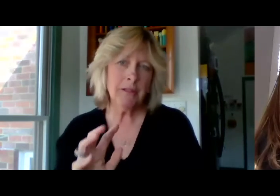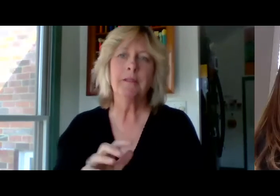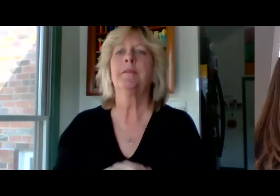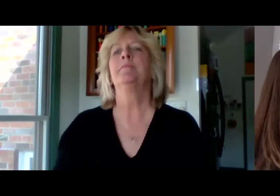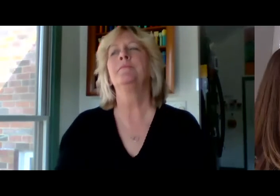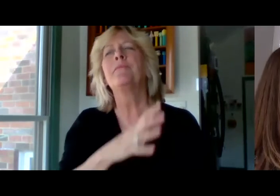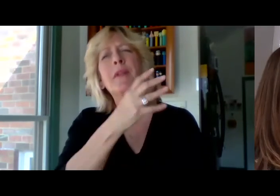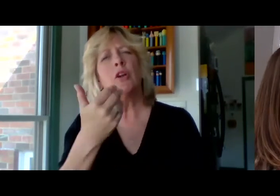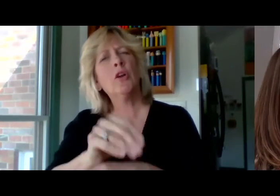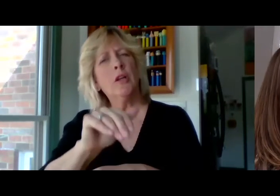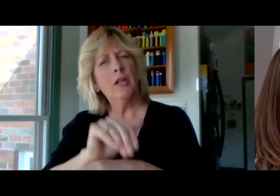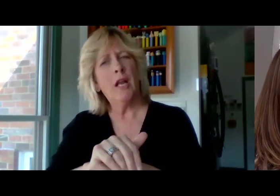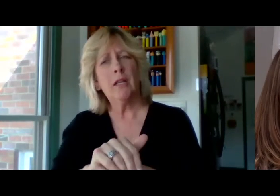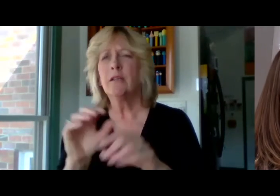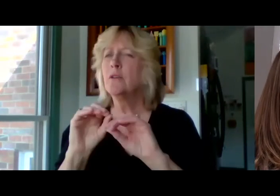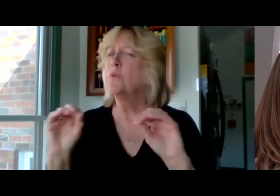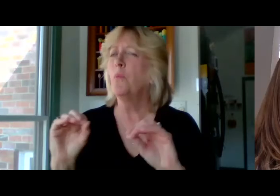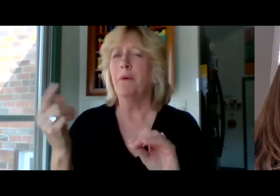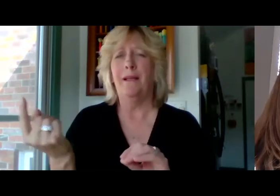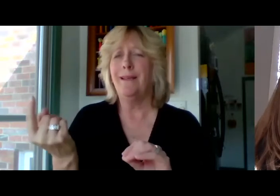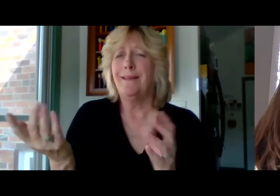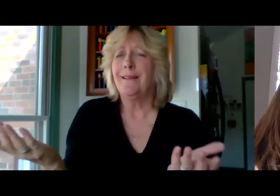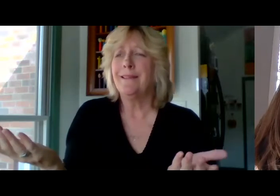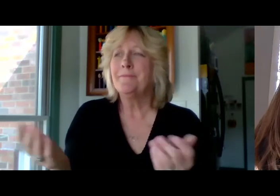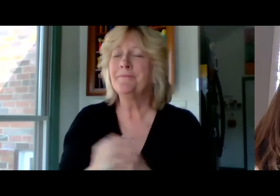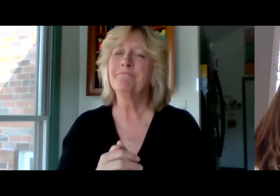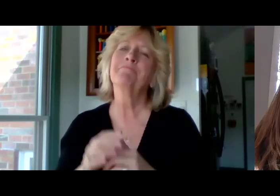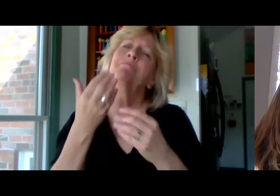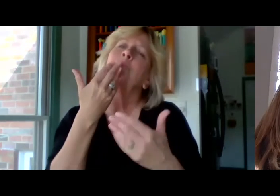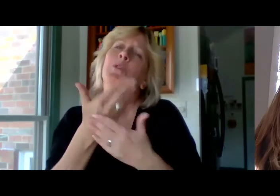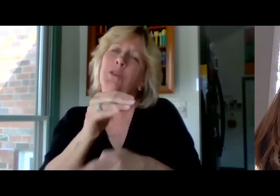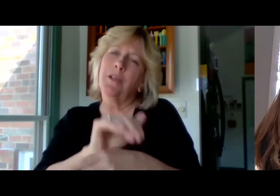And good night, nobody. Good night, mush.